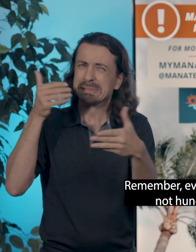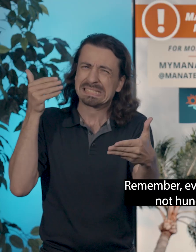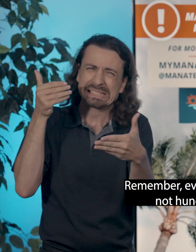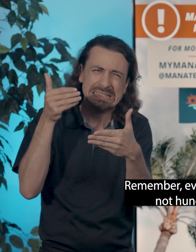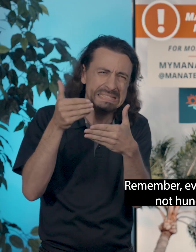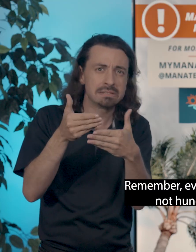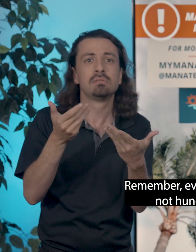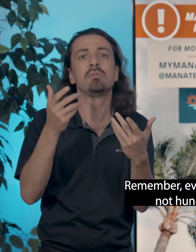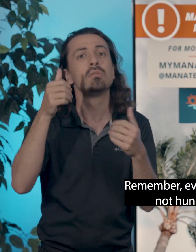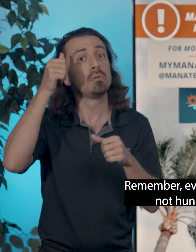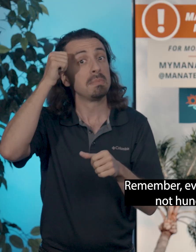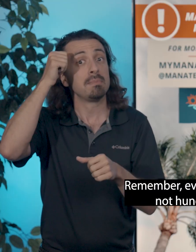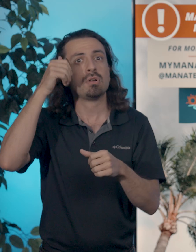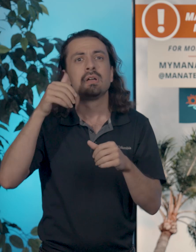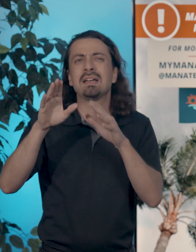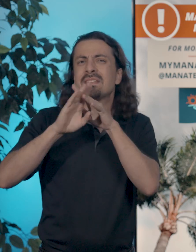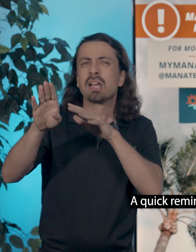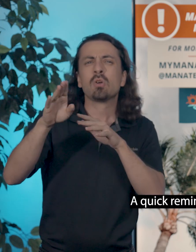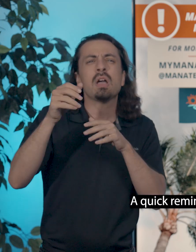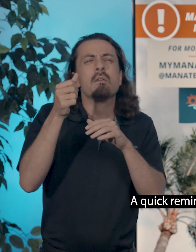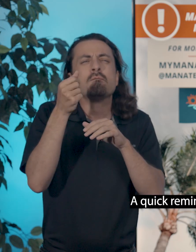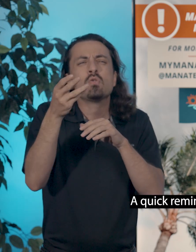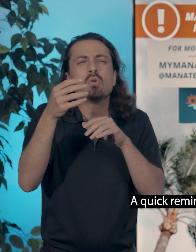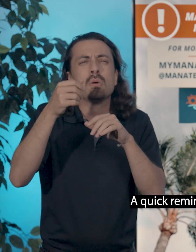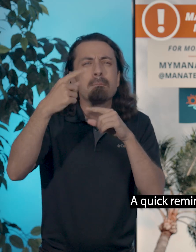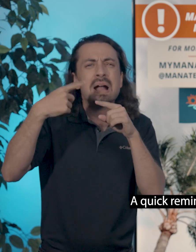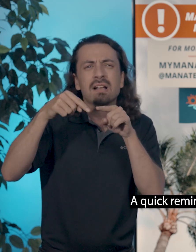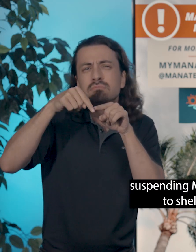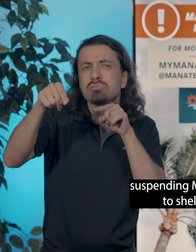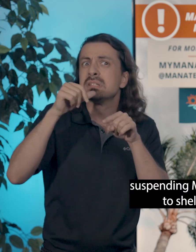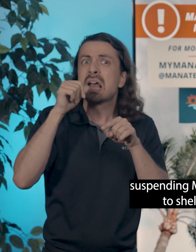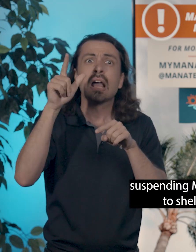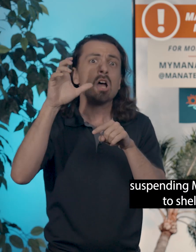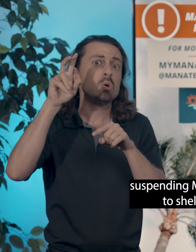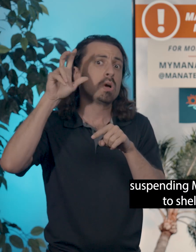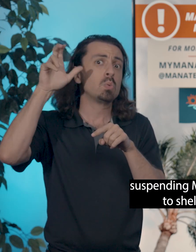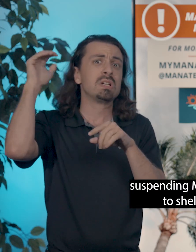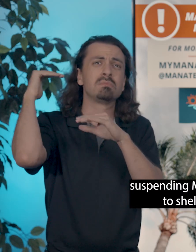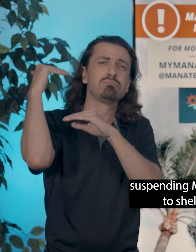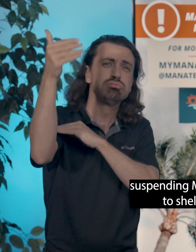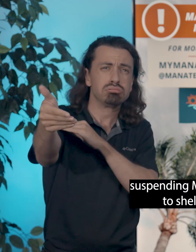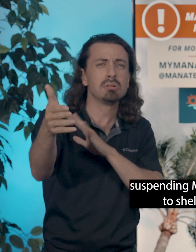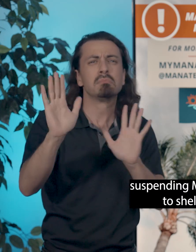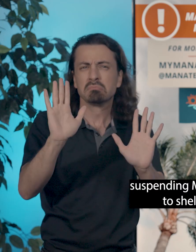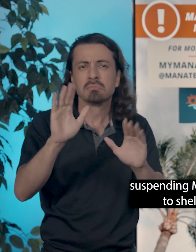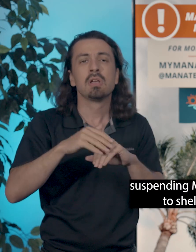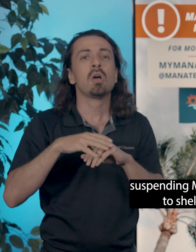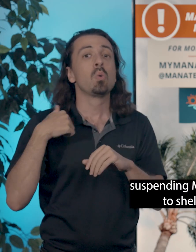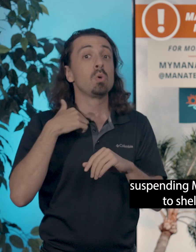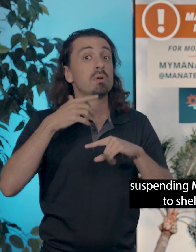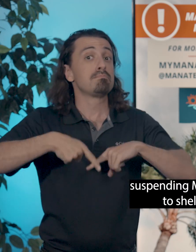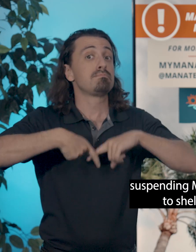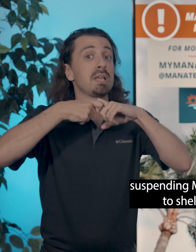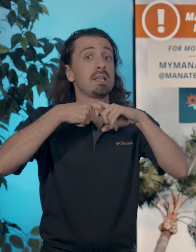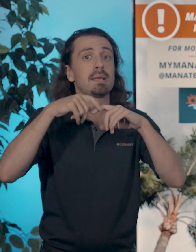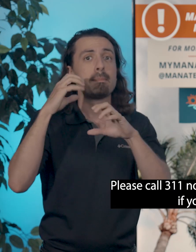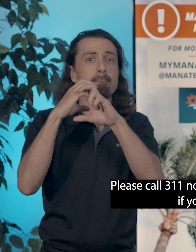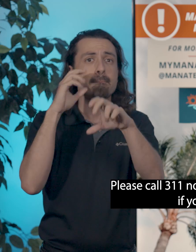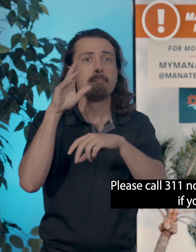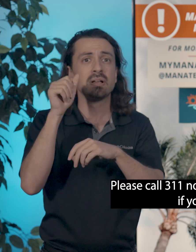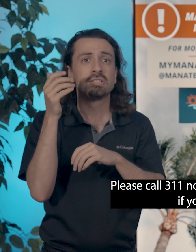of miles, not hundreds of miles. A quick reminder that we will be suspending MCAT transit service to shelters at 8